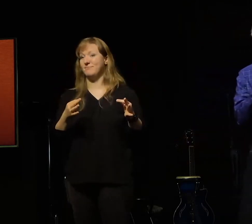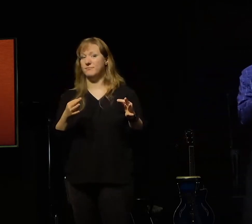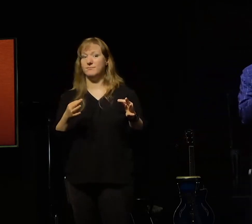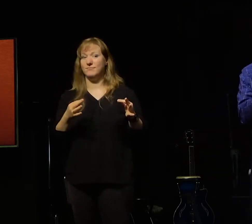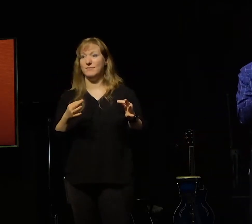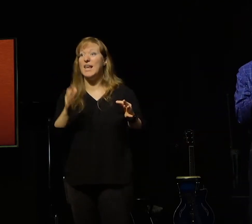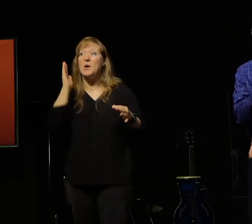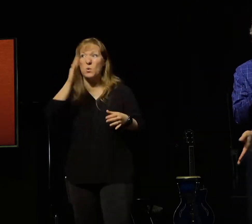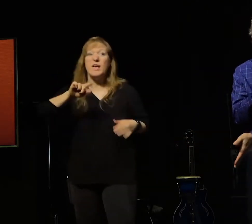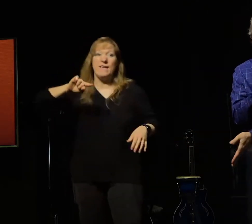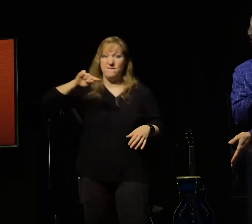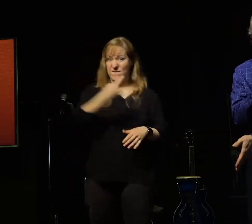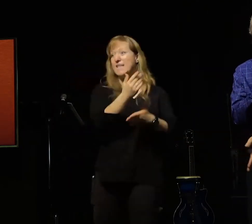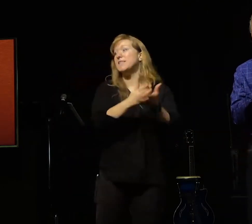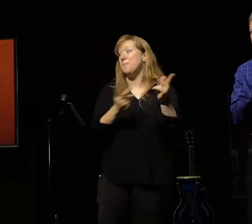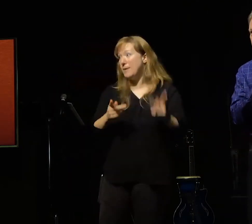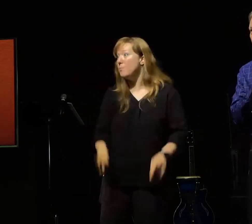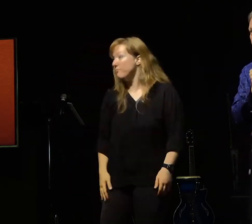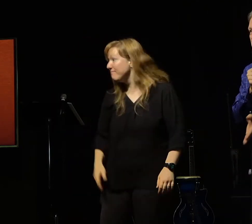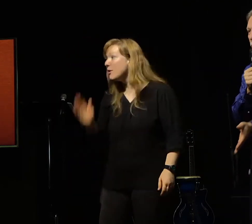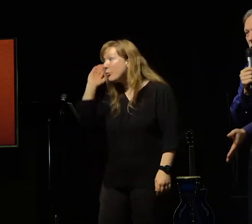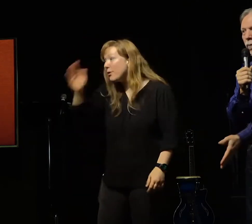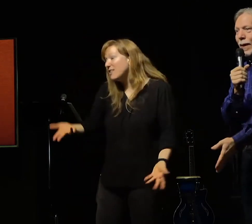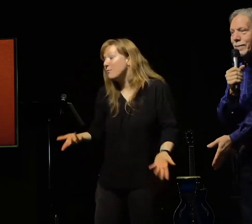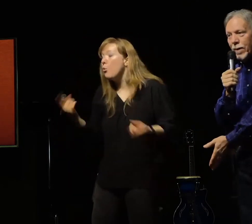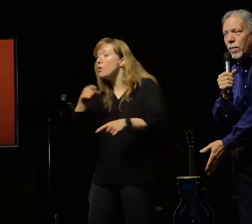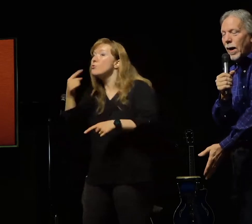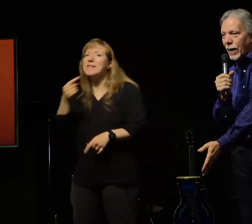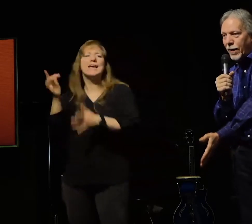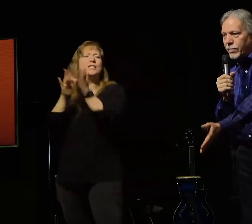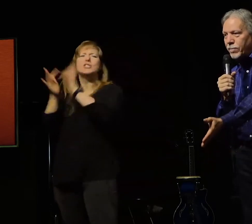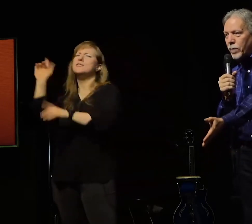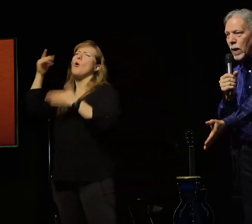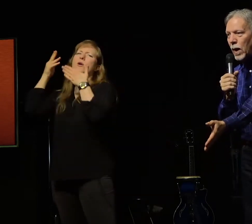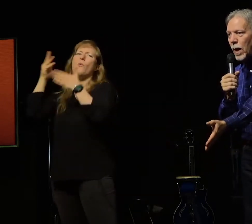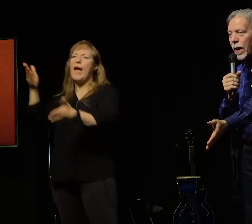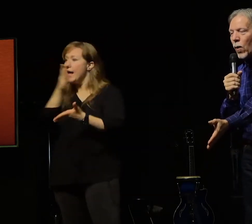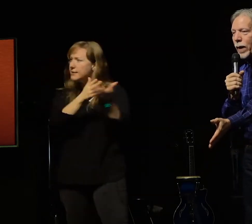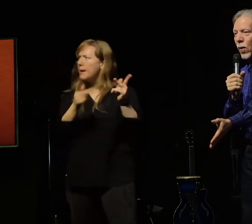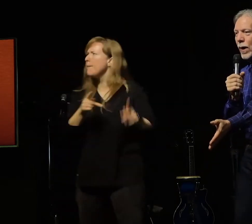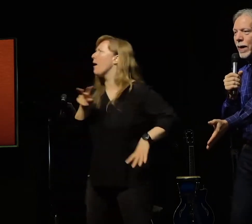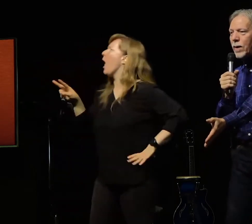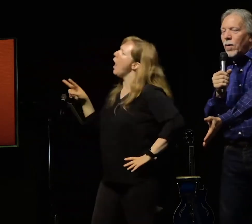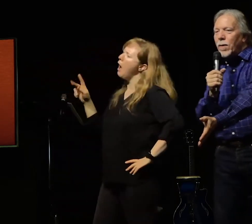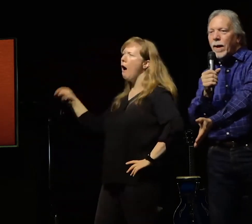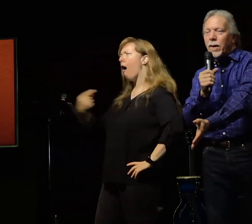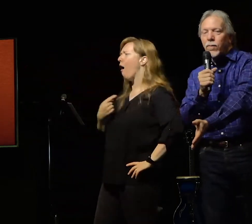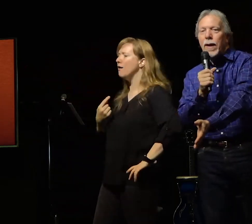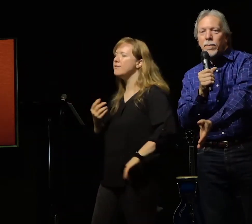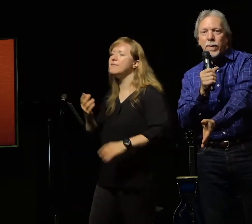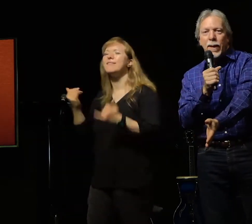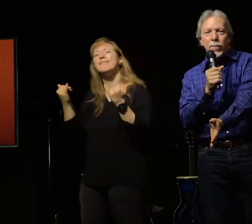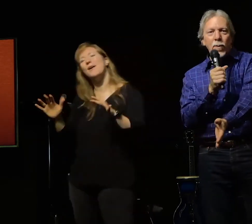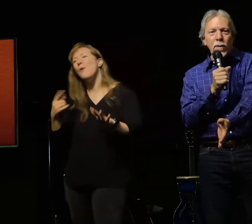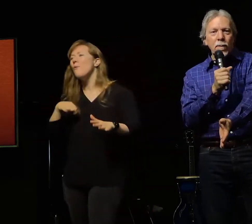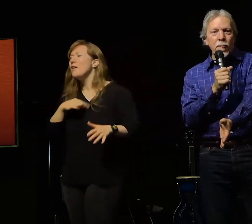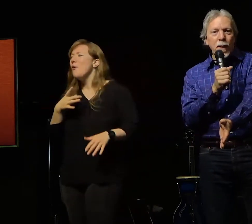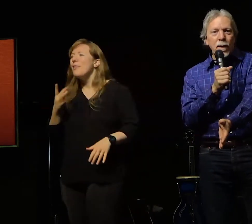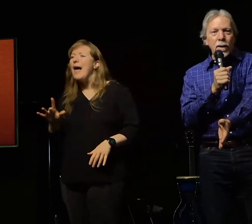offend somebody. It's going to offend somebody. Now, we don't like to go around and offend